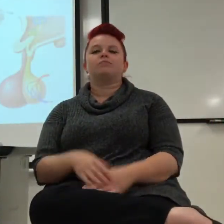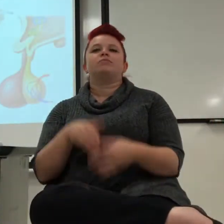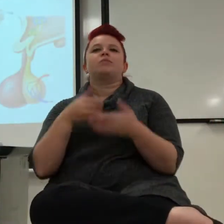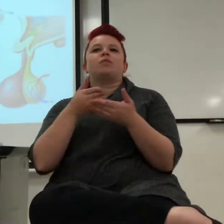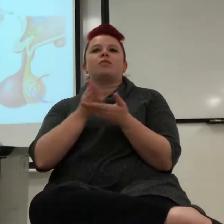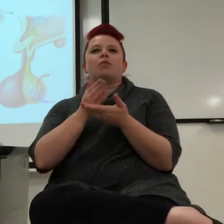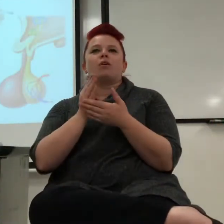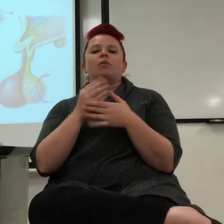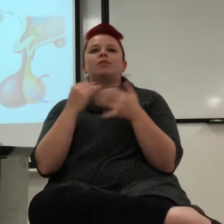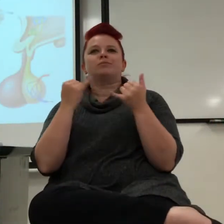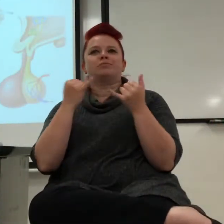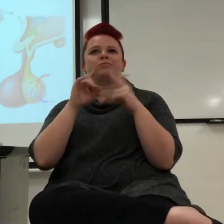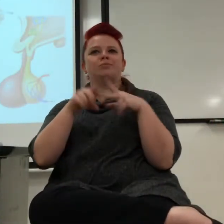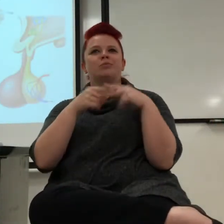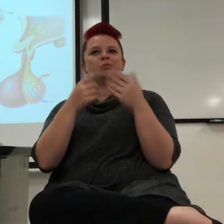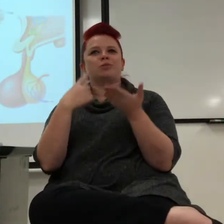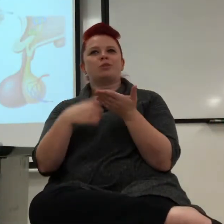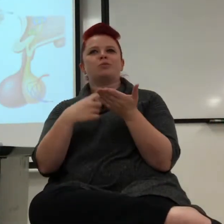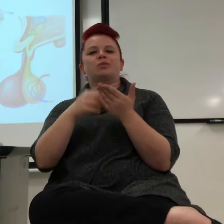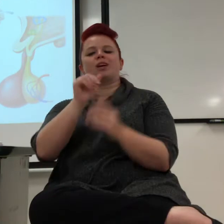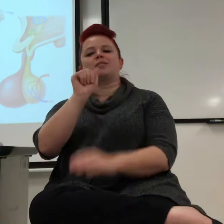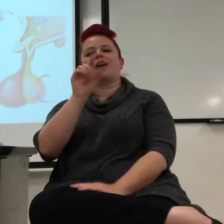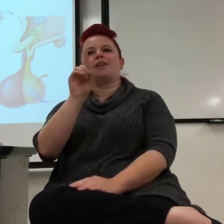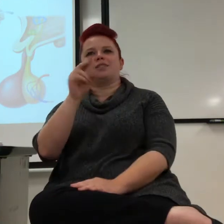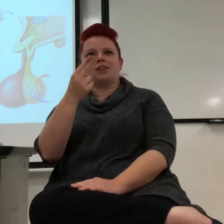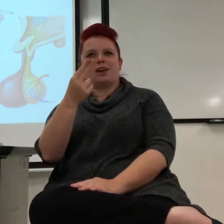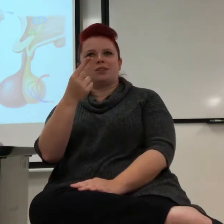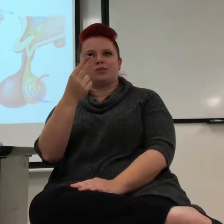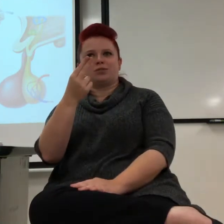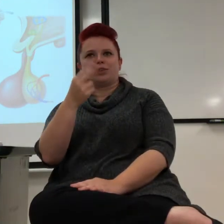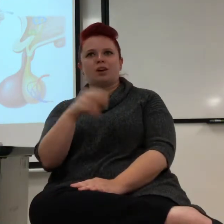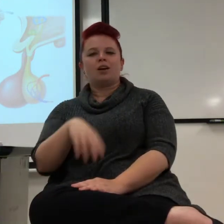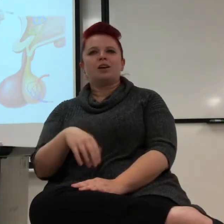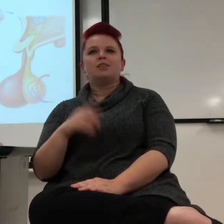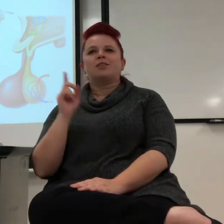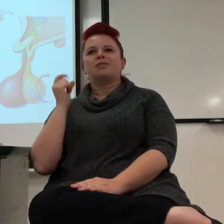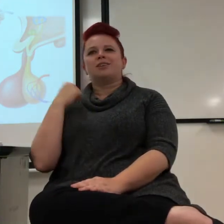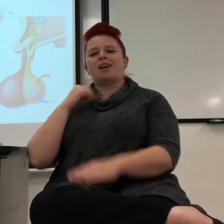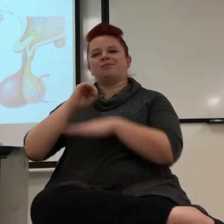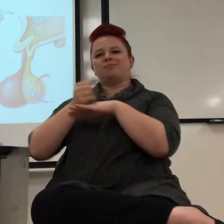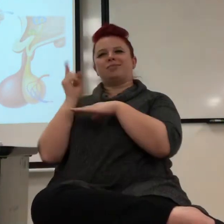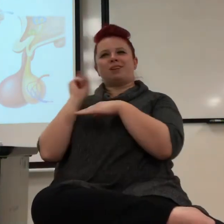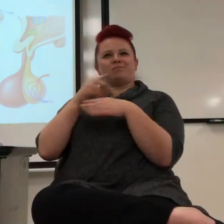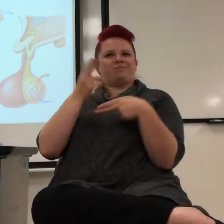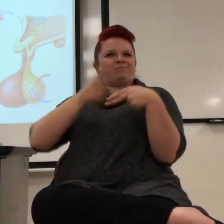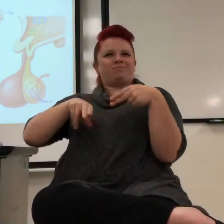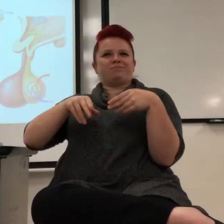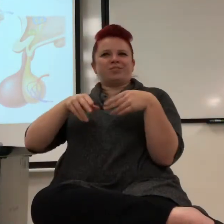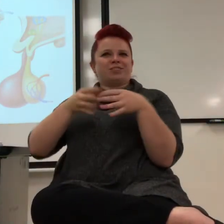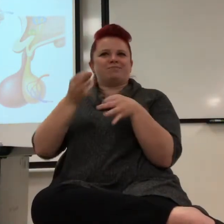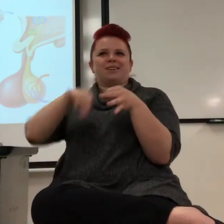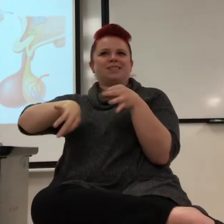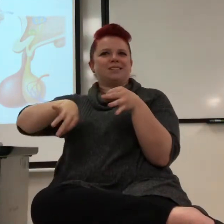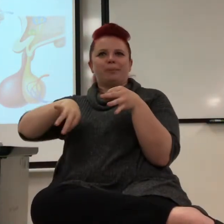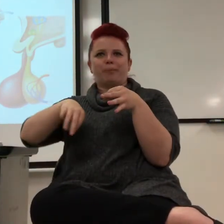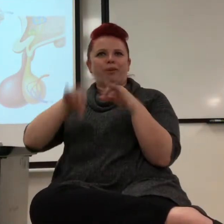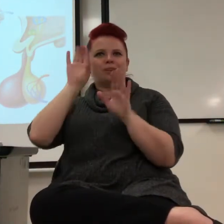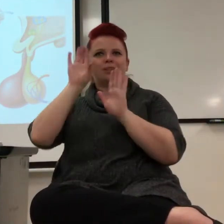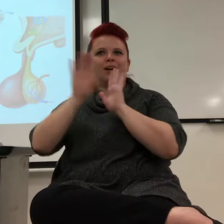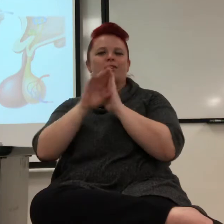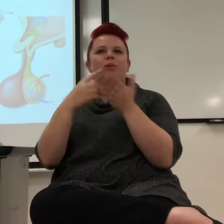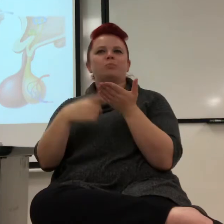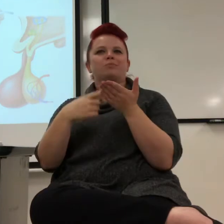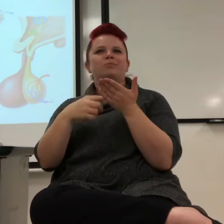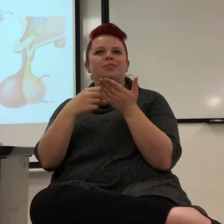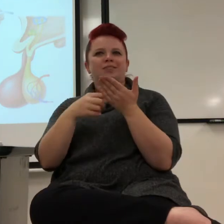right, let's start by talking about ADH. And I kind of put this together as a simple diagram of what we had talked about last